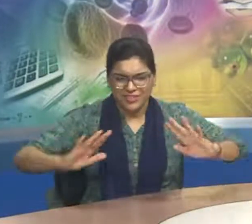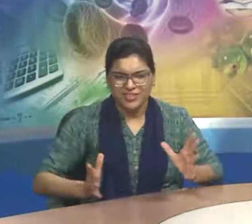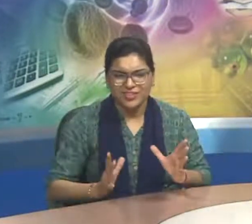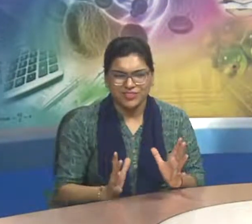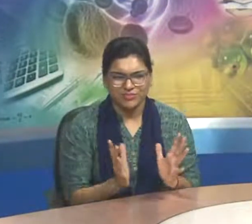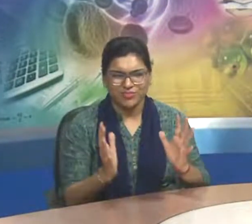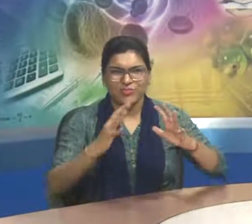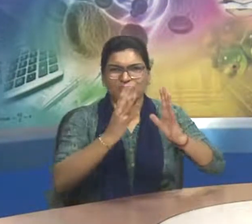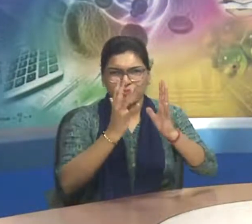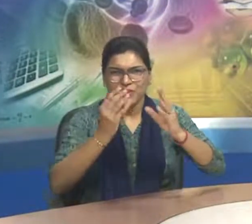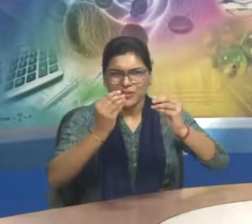water.